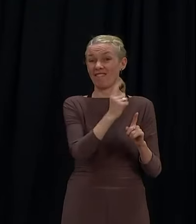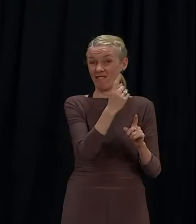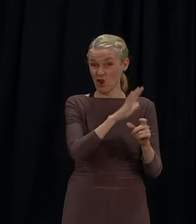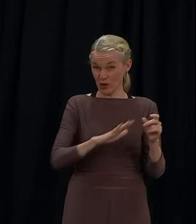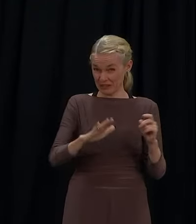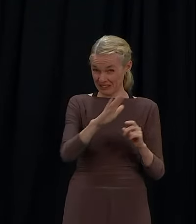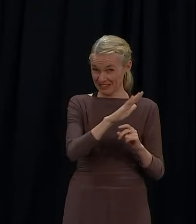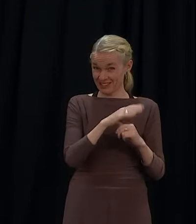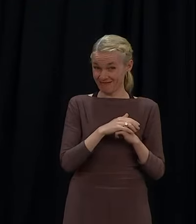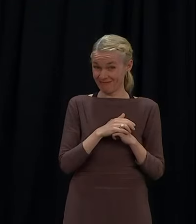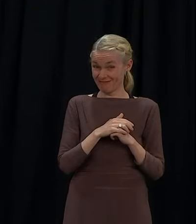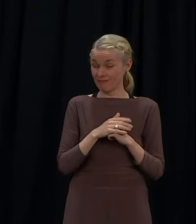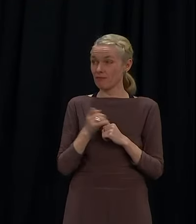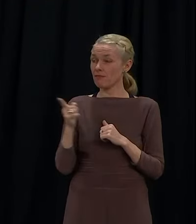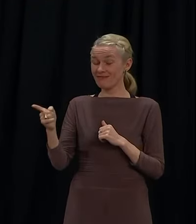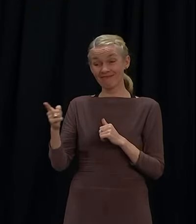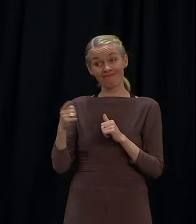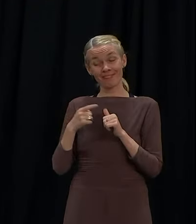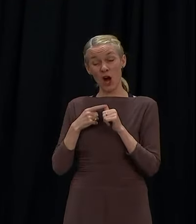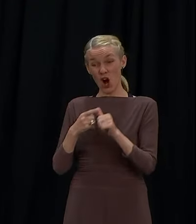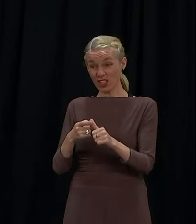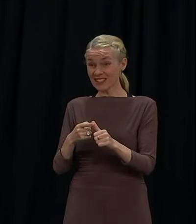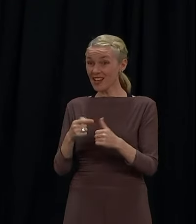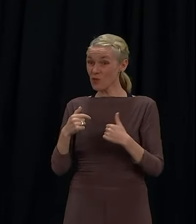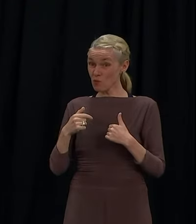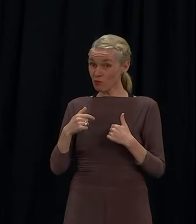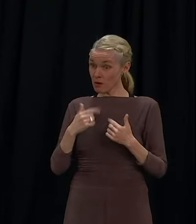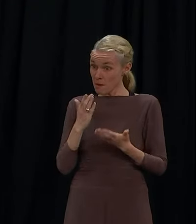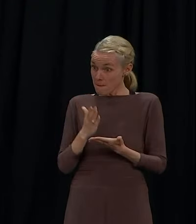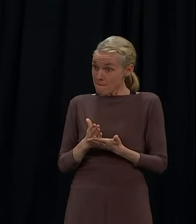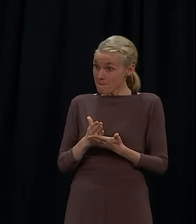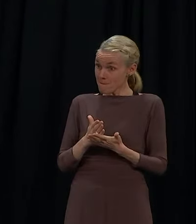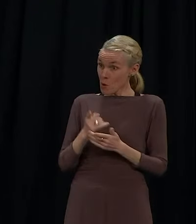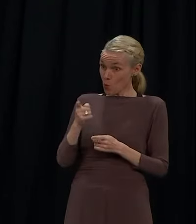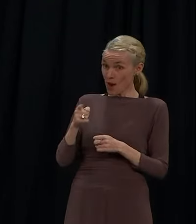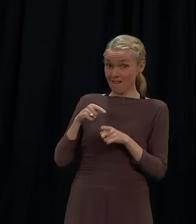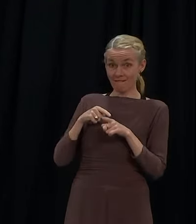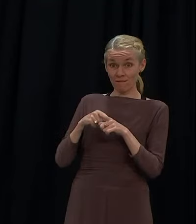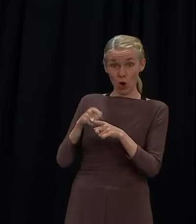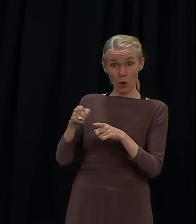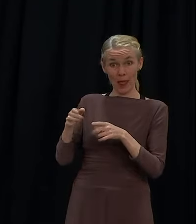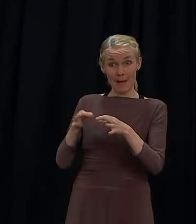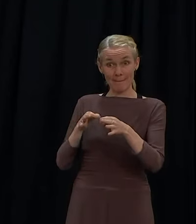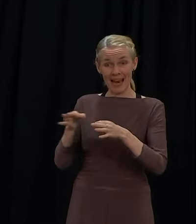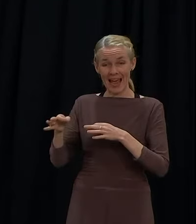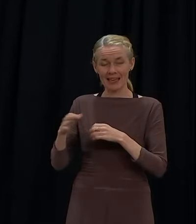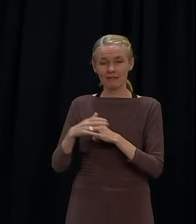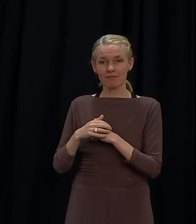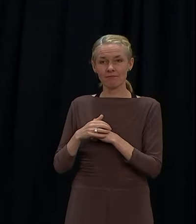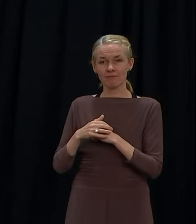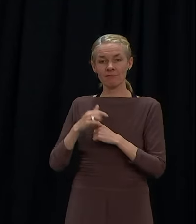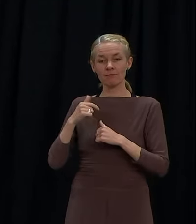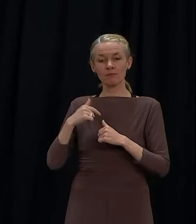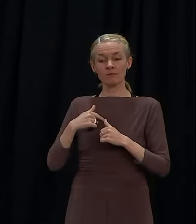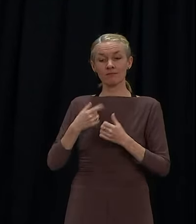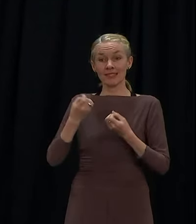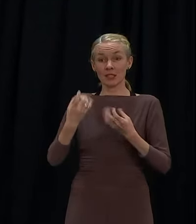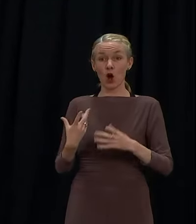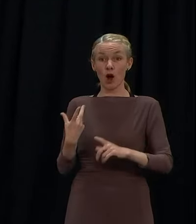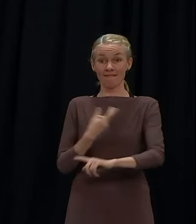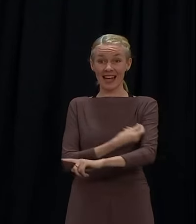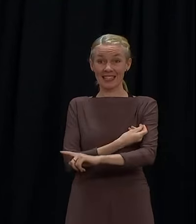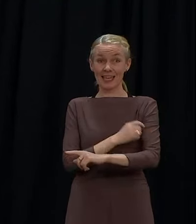actually, in the phased rollout plan, of course, when we said we want to target our border workers, we want to target our healthcare